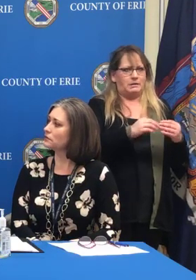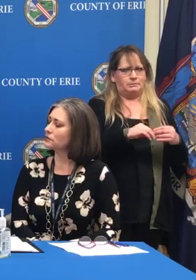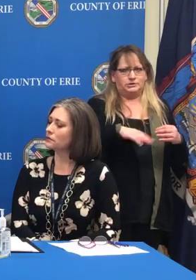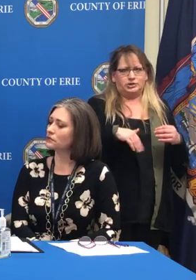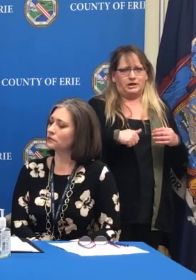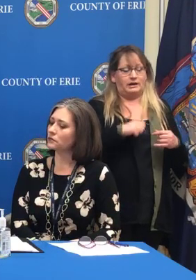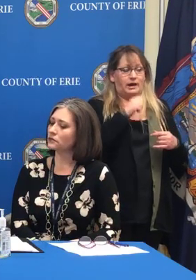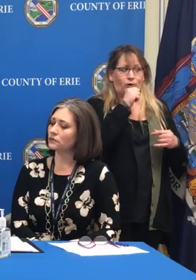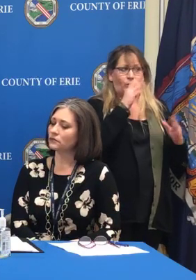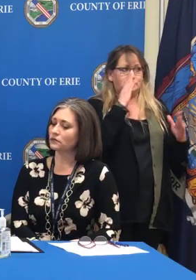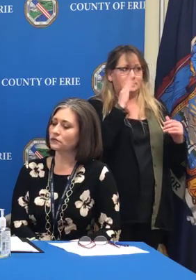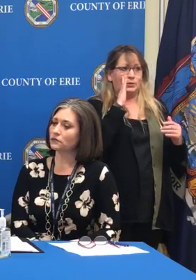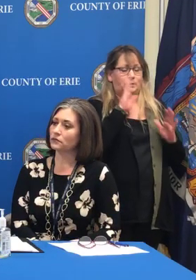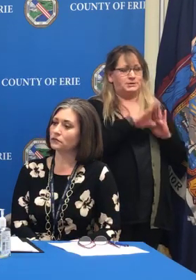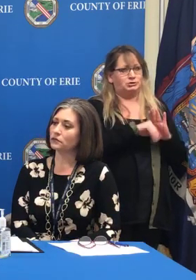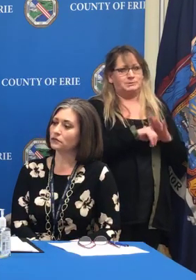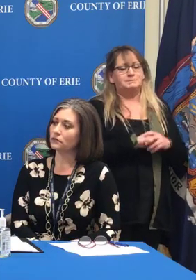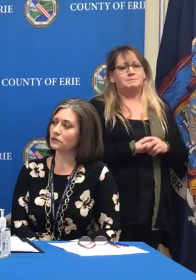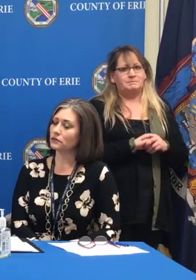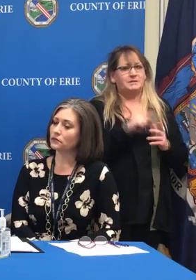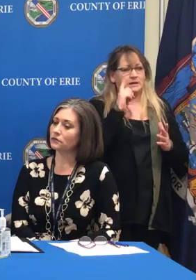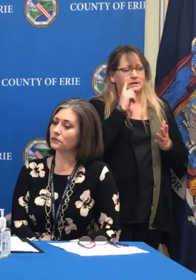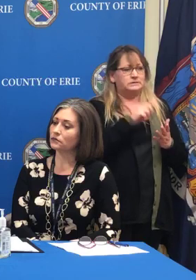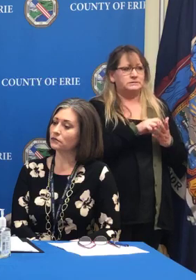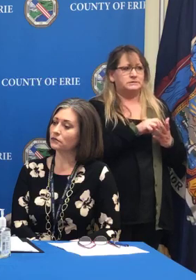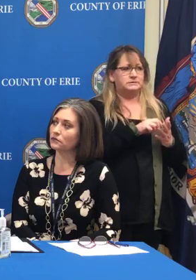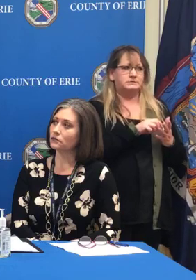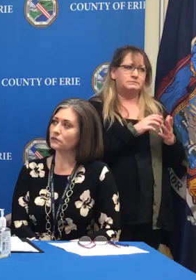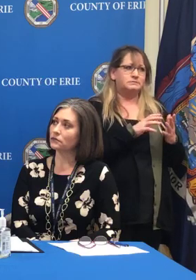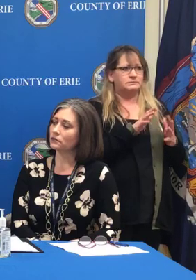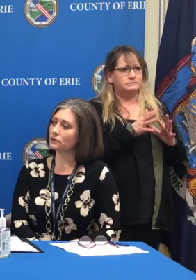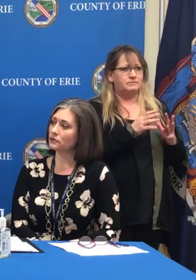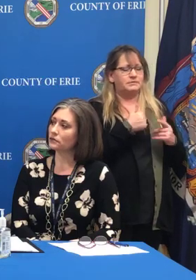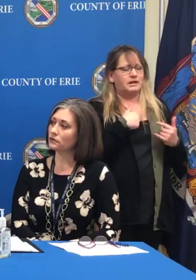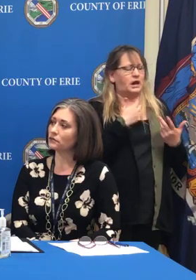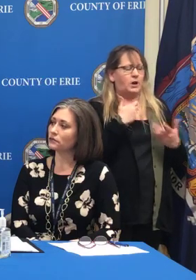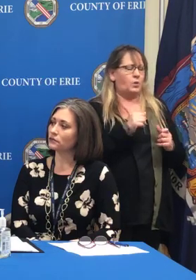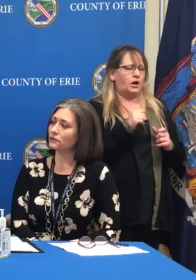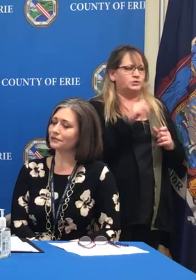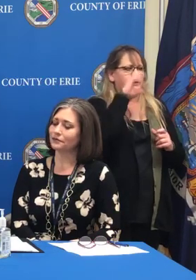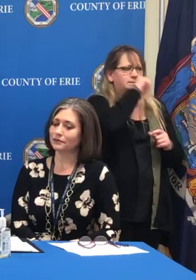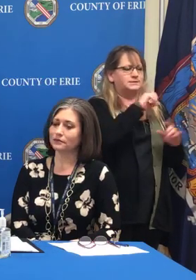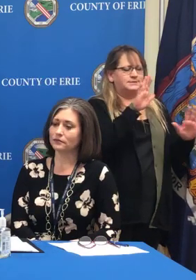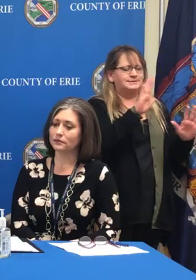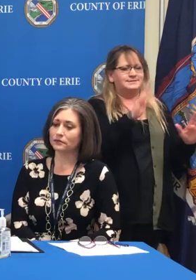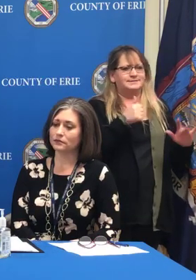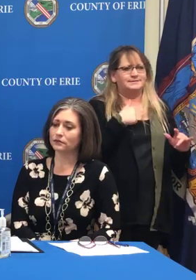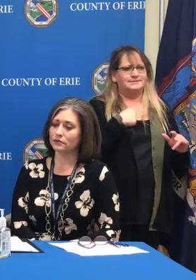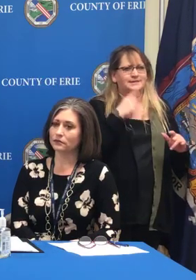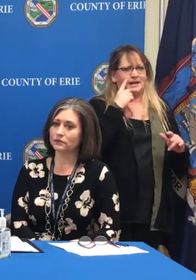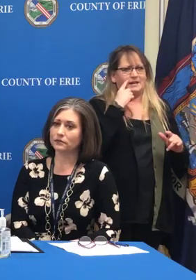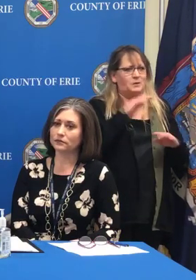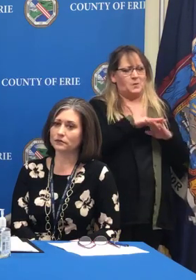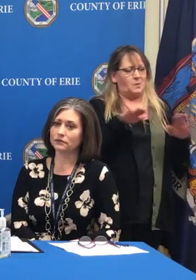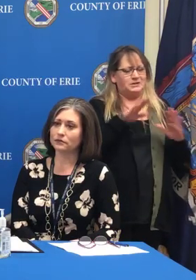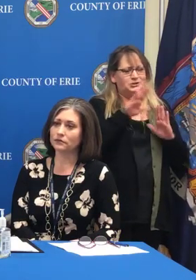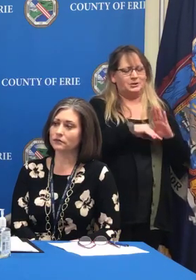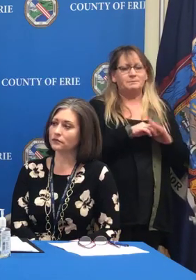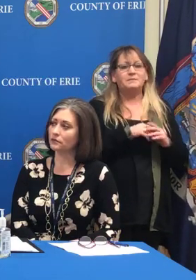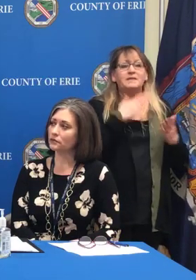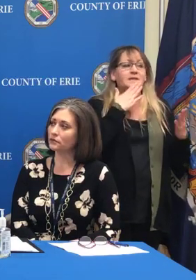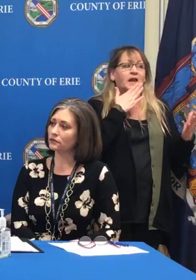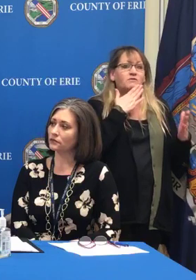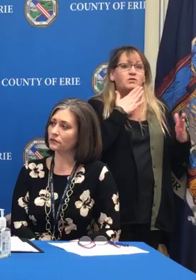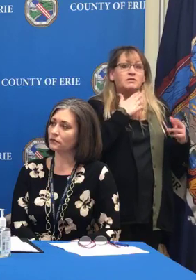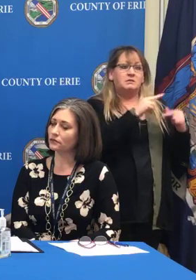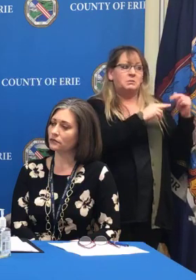be cheap once the number comes in. I would think it would be, well, I don't want to say what the number is. I just don't think it's going to be cheap. Thankfully, the facility